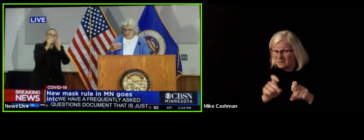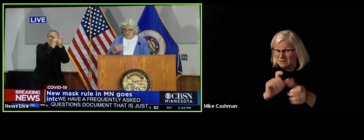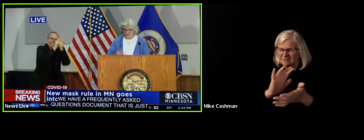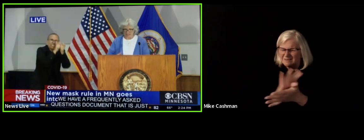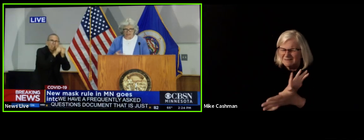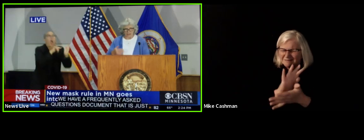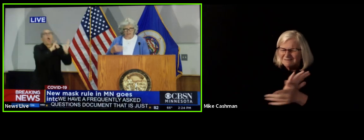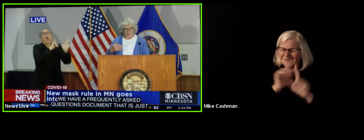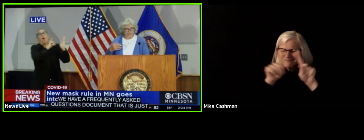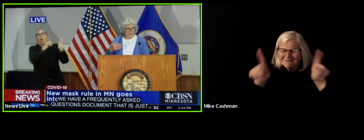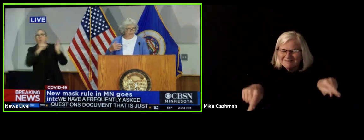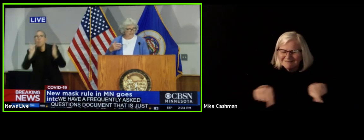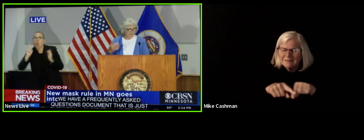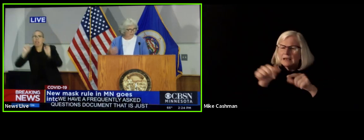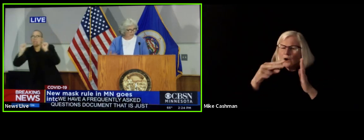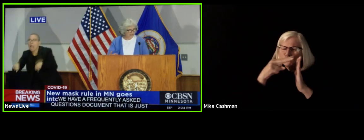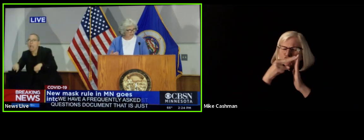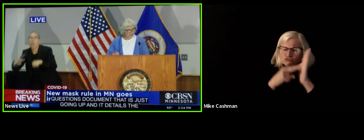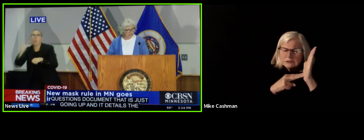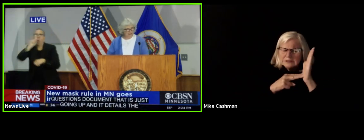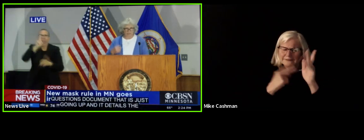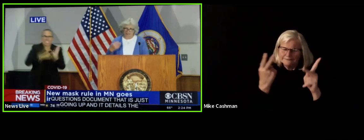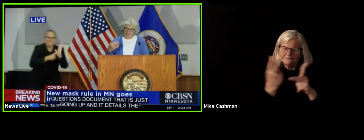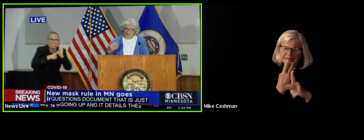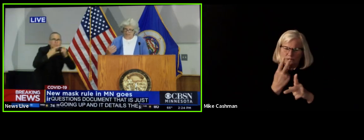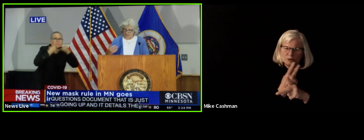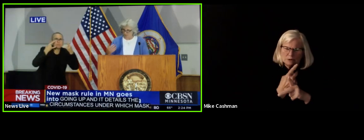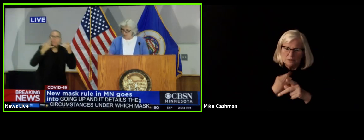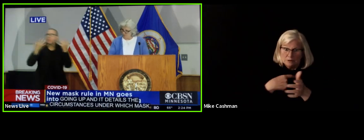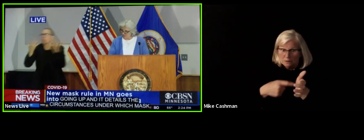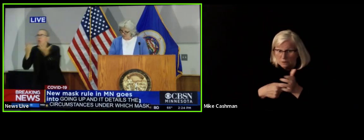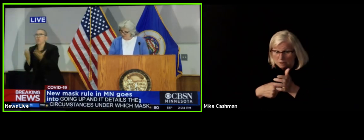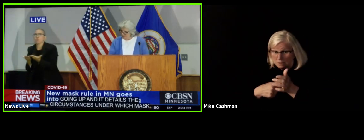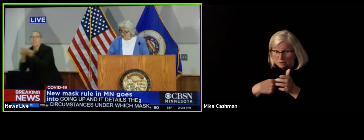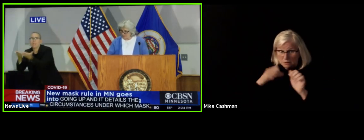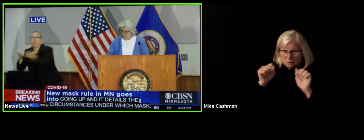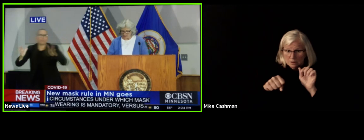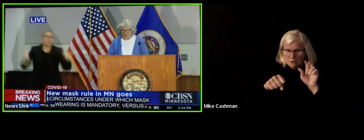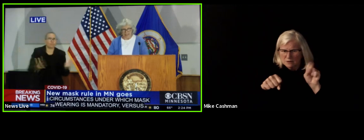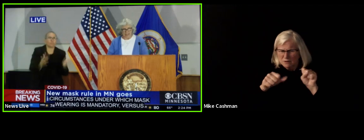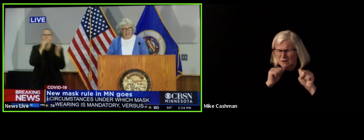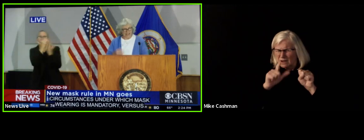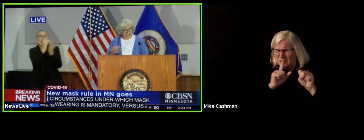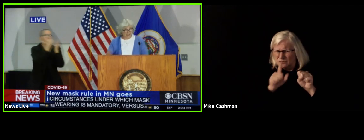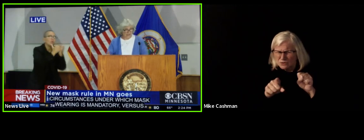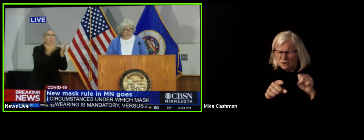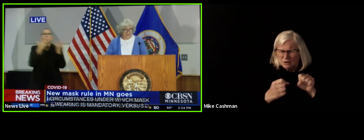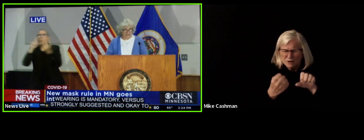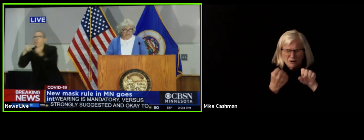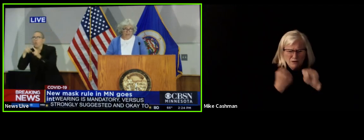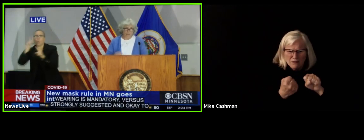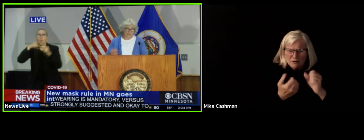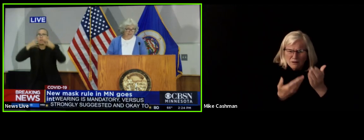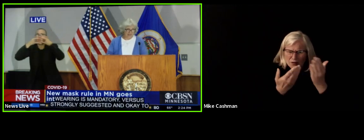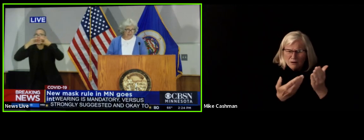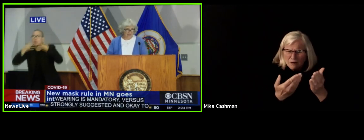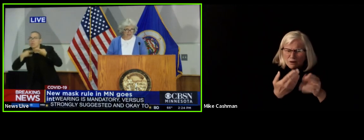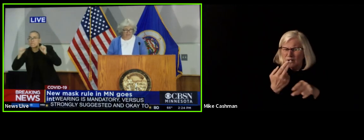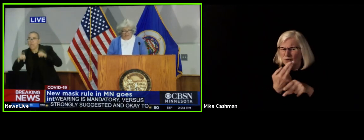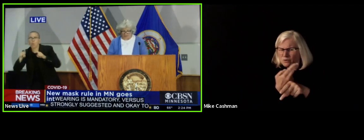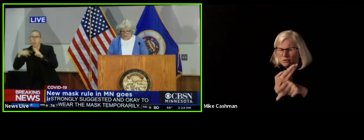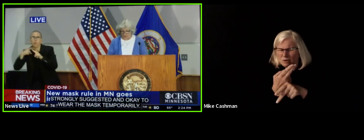wearing is mandatory versus when it is strongly suggested, when it's okay to remove the mask temporarily. And it also spells out who is